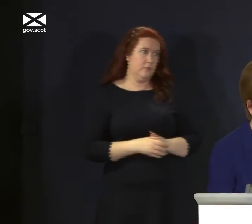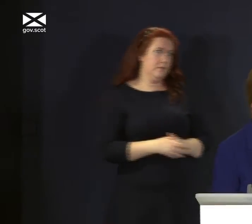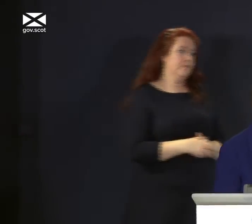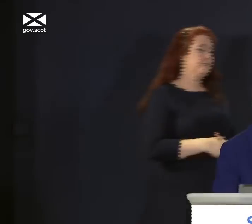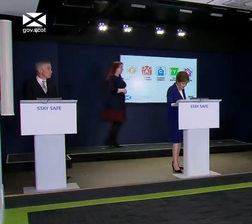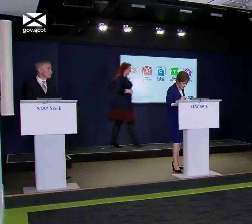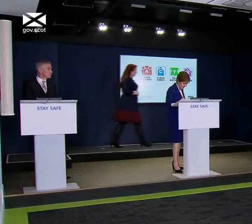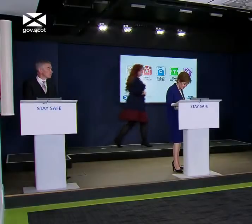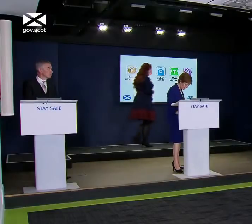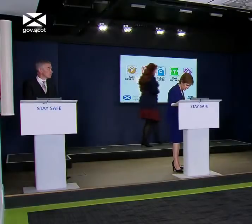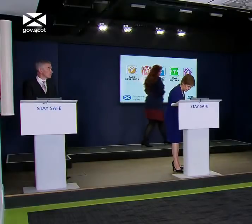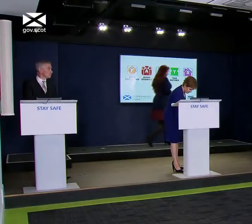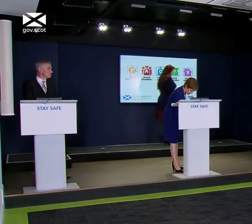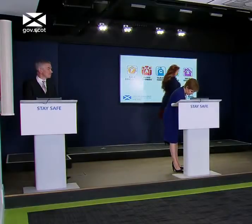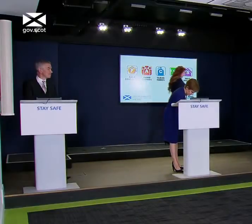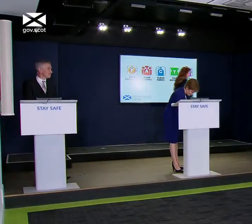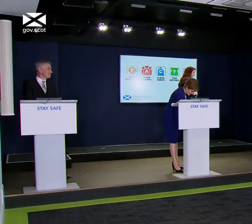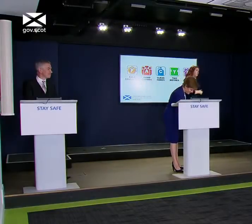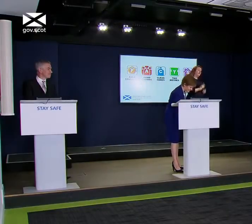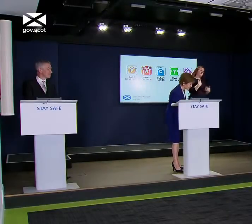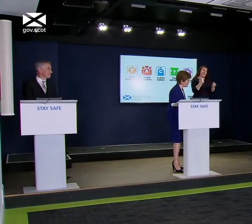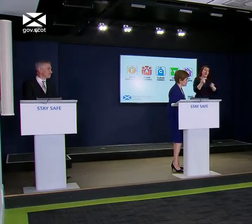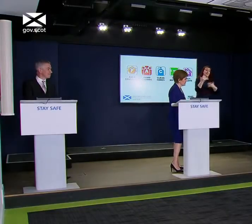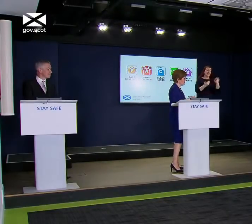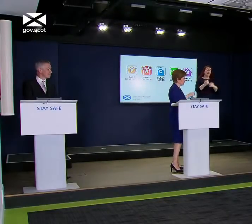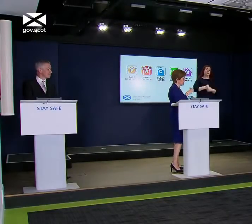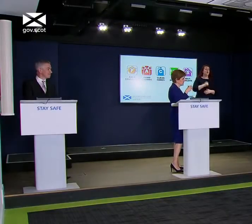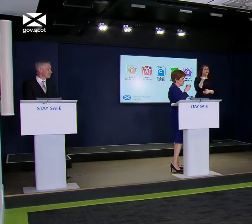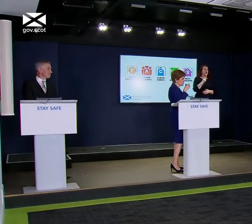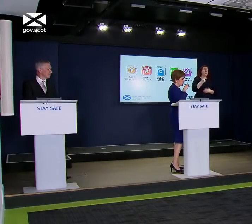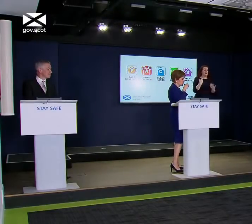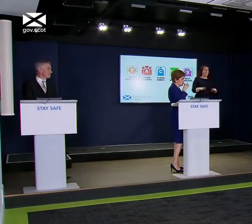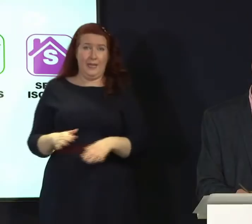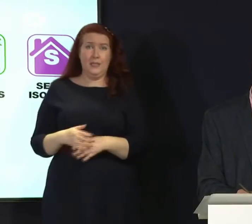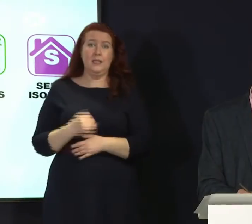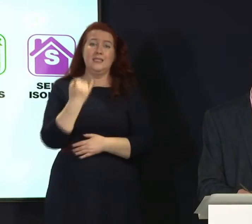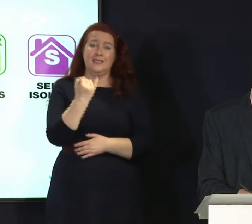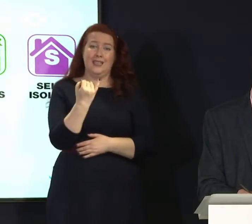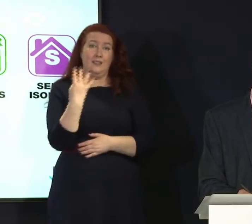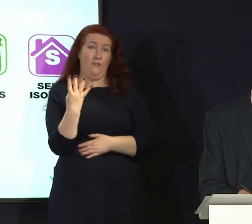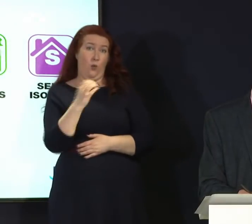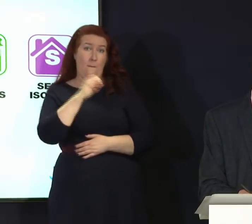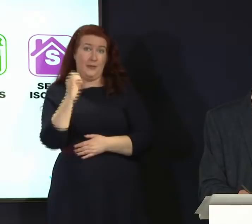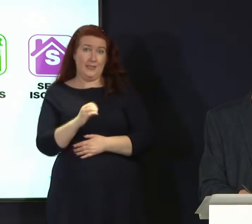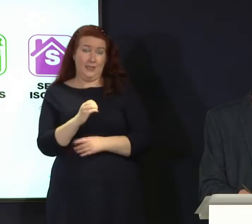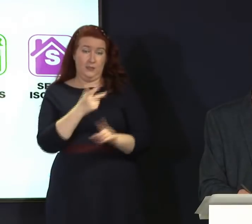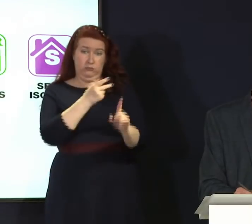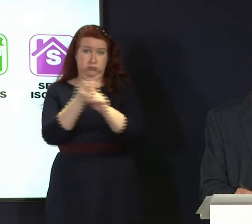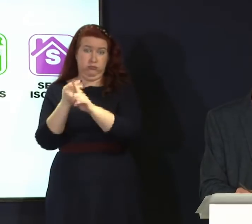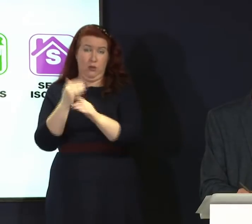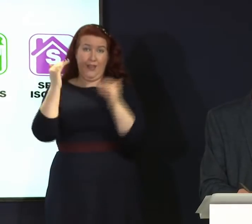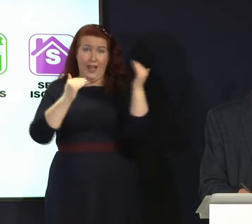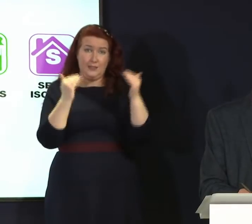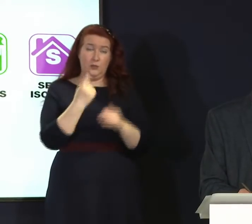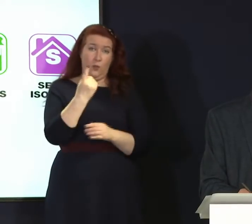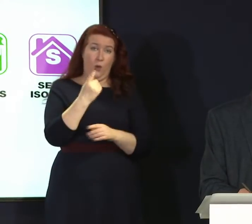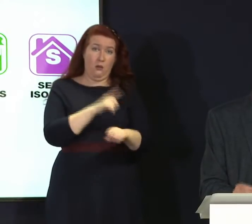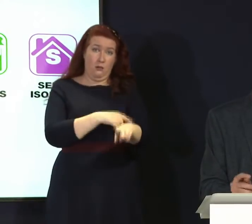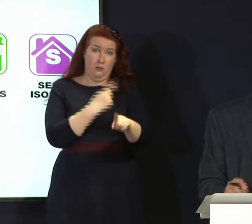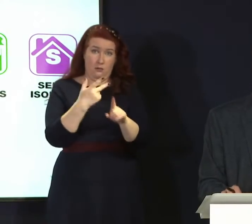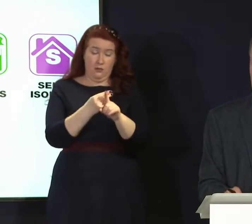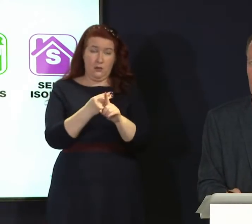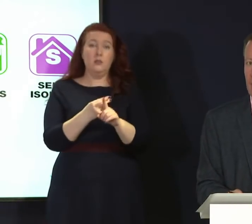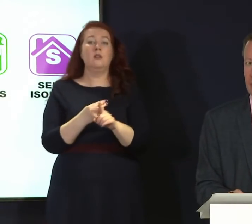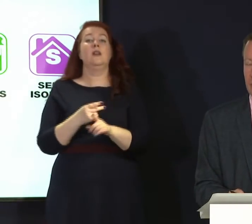have them. Jason has the figures. So I have them. Scotland has vaccinated 64% of its adult population with 1 dose. England has